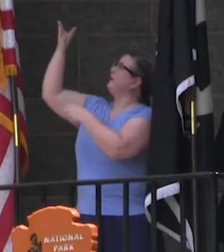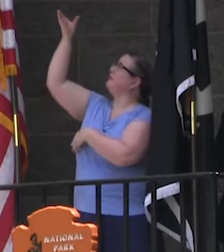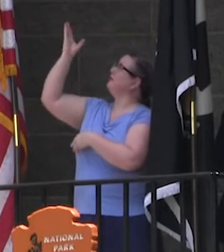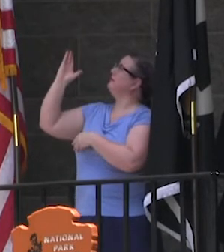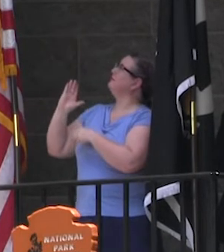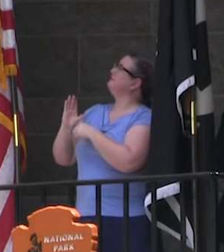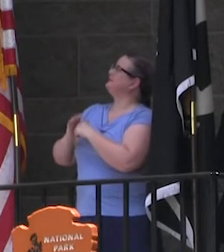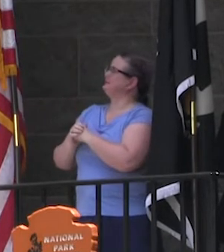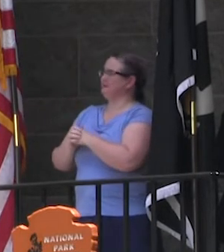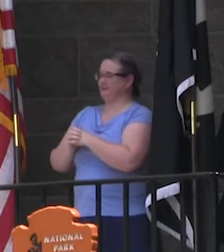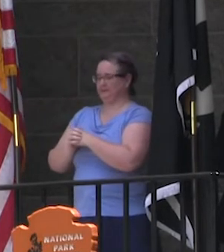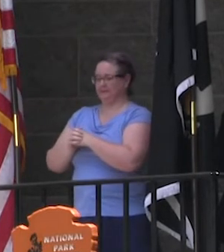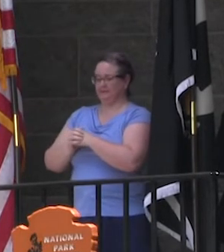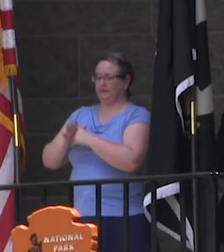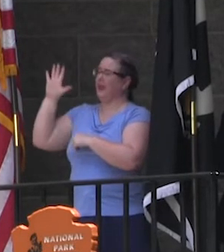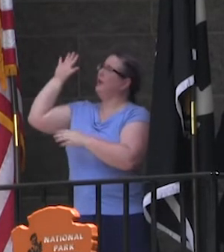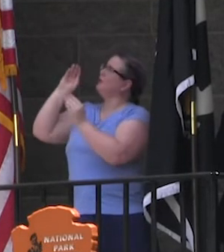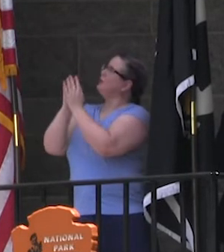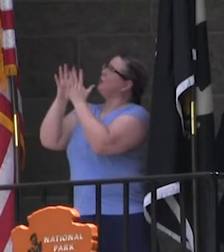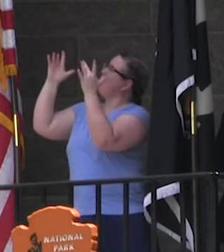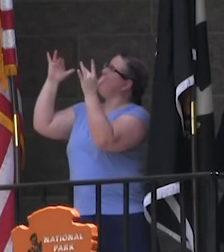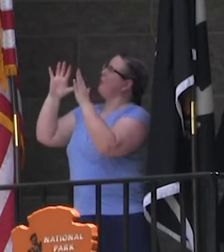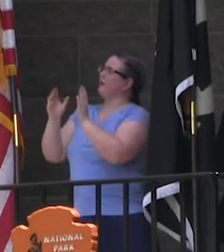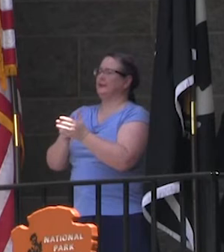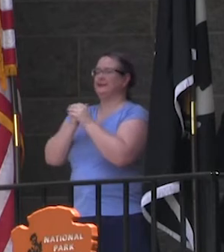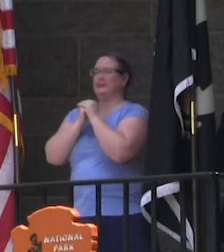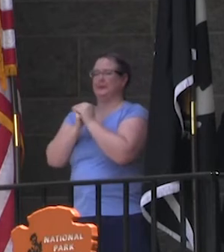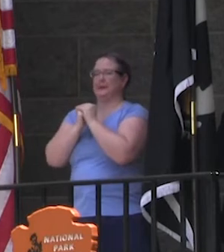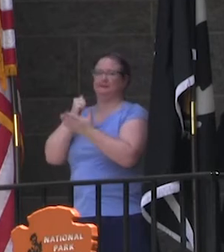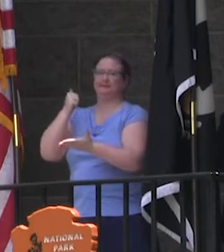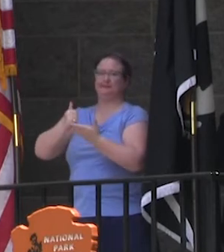God, and to your glory. Amen.